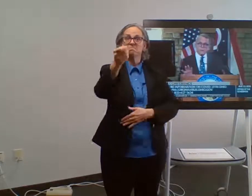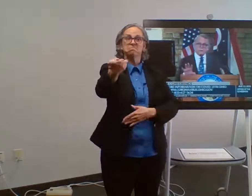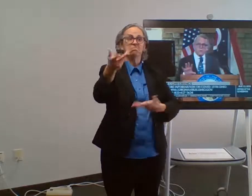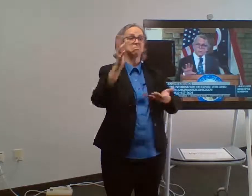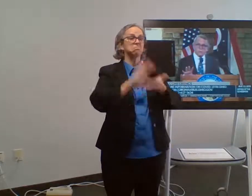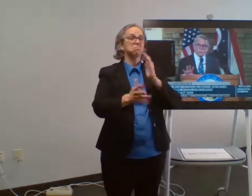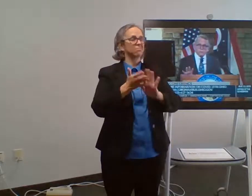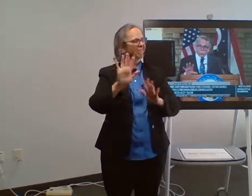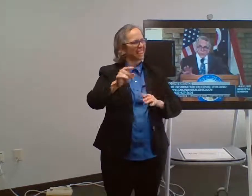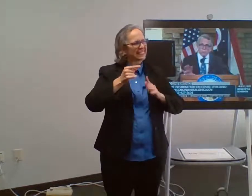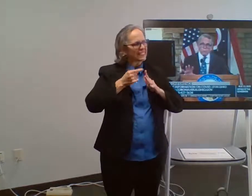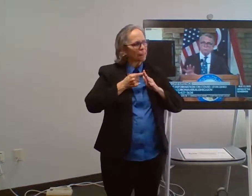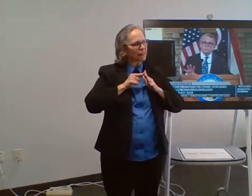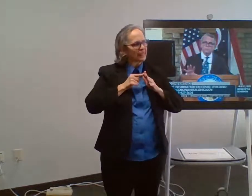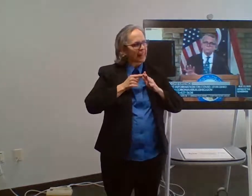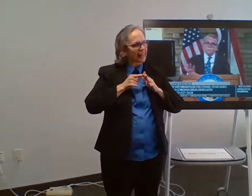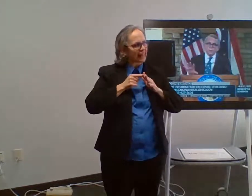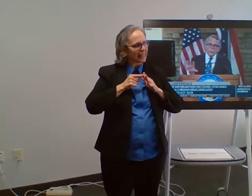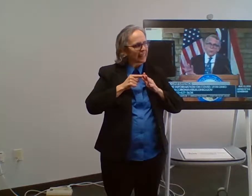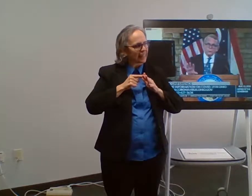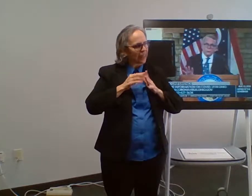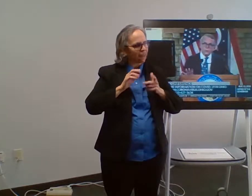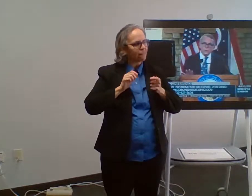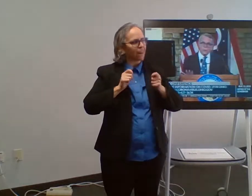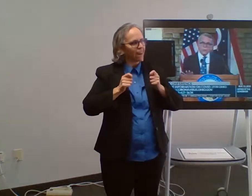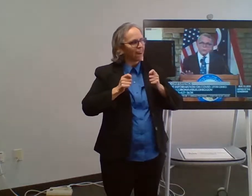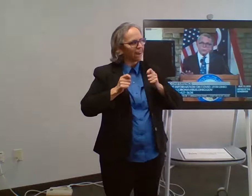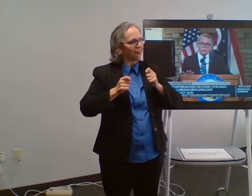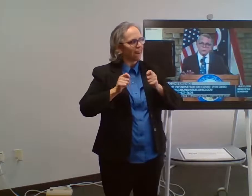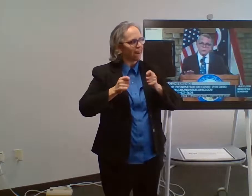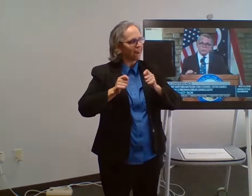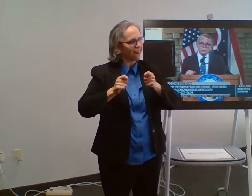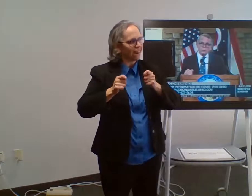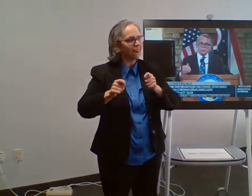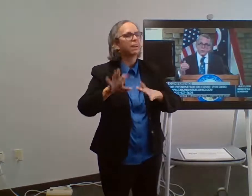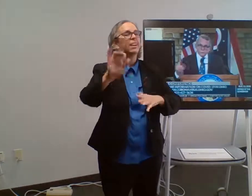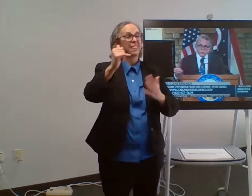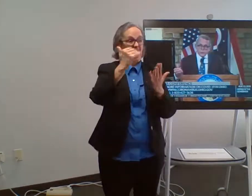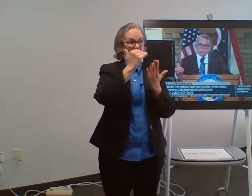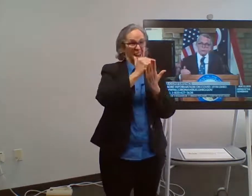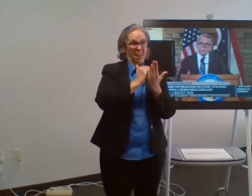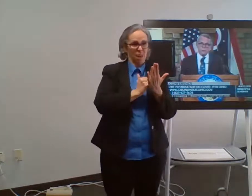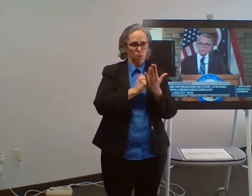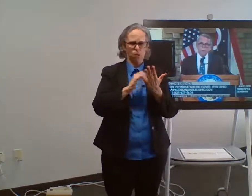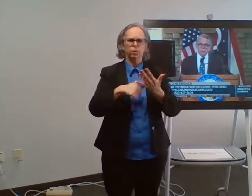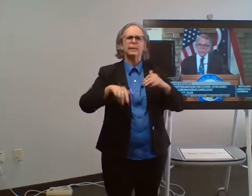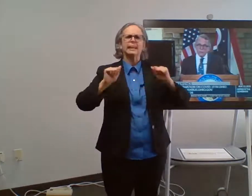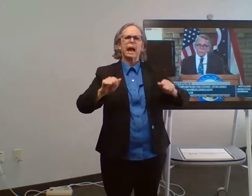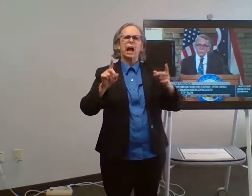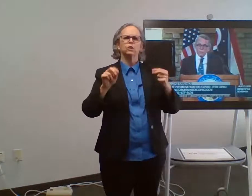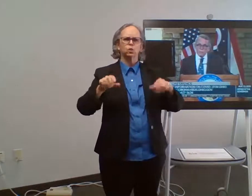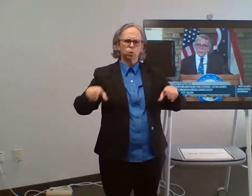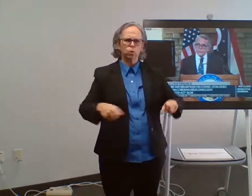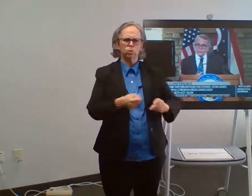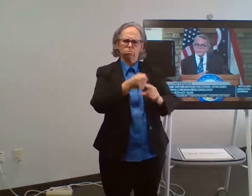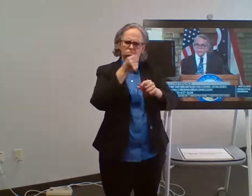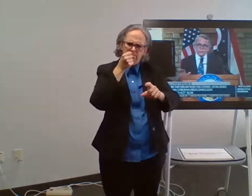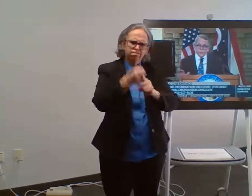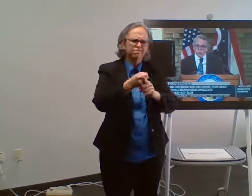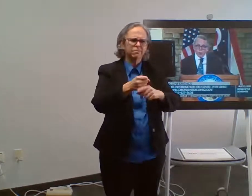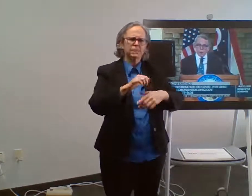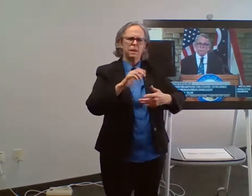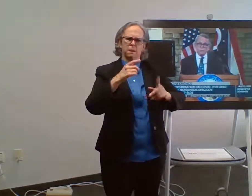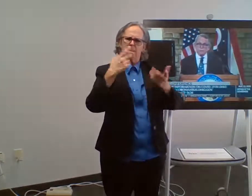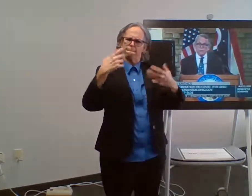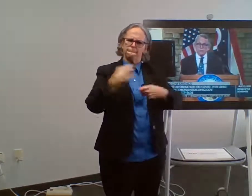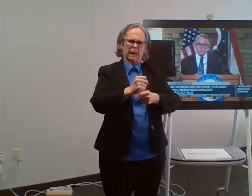of the things that we believe we can do, to change things for the better. It doesn't mean it's the